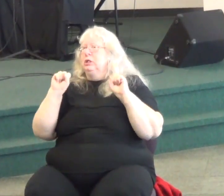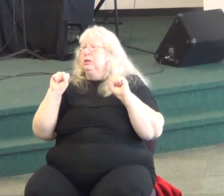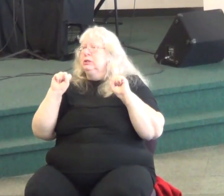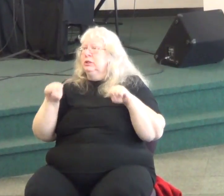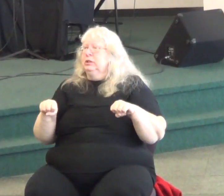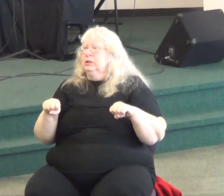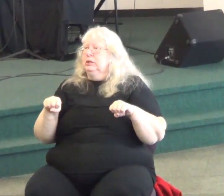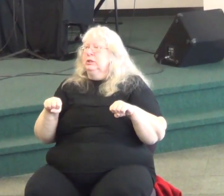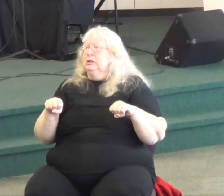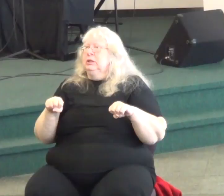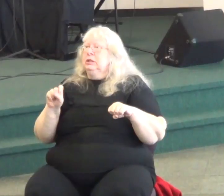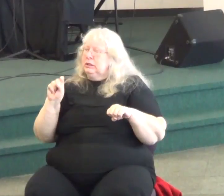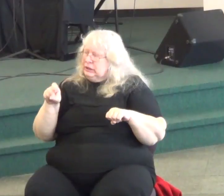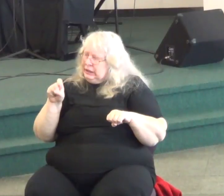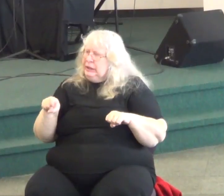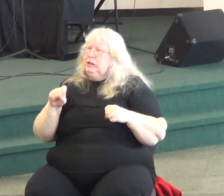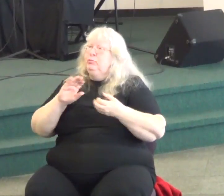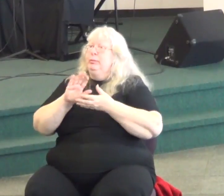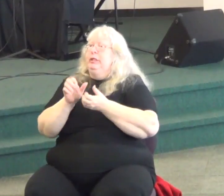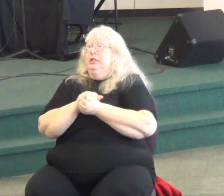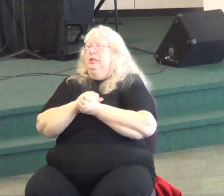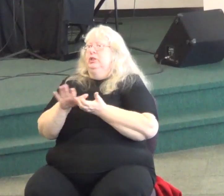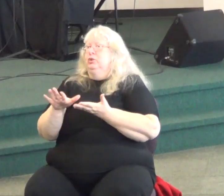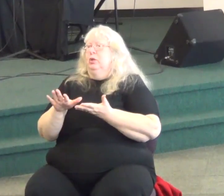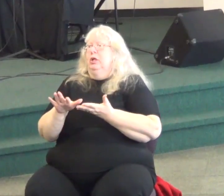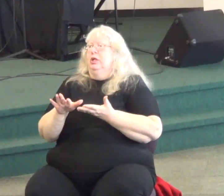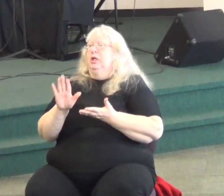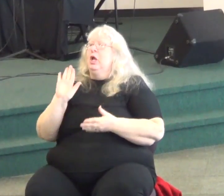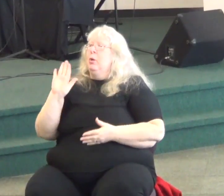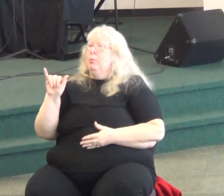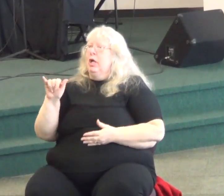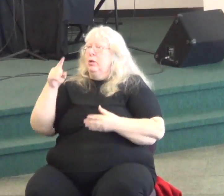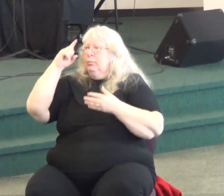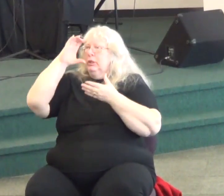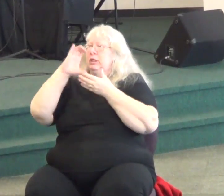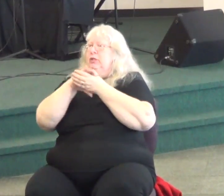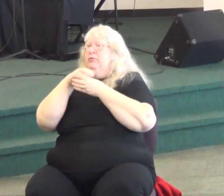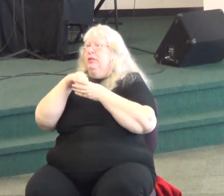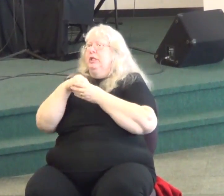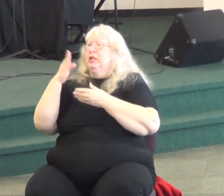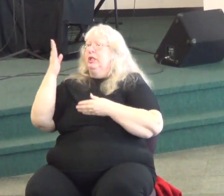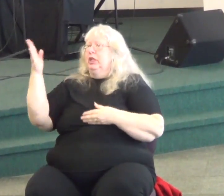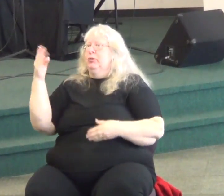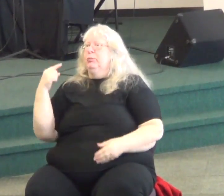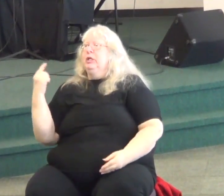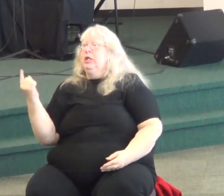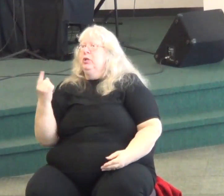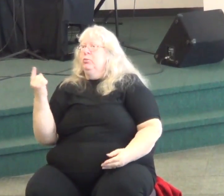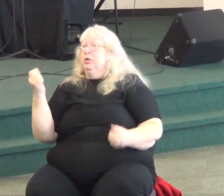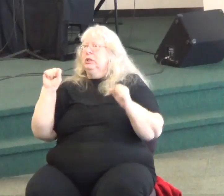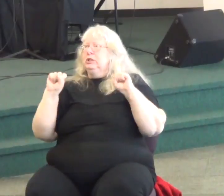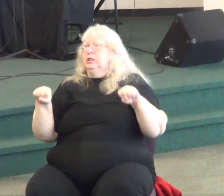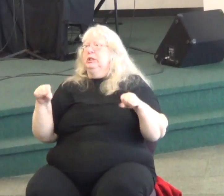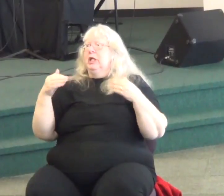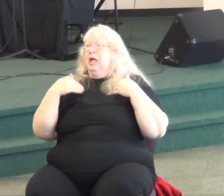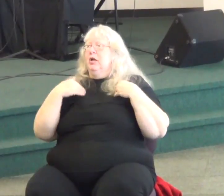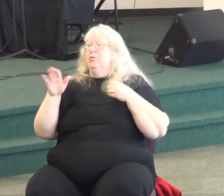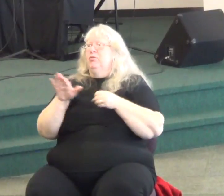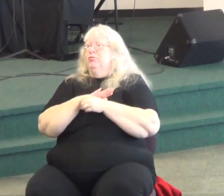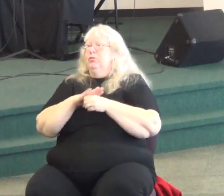destroyed. By believing in him, anyone can have a whole and lasting life.